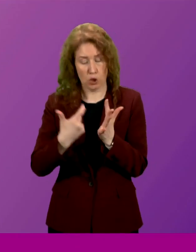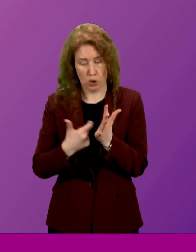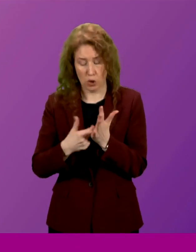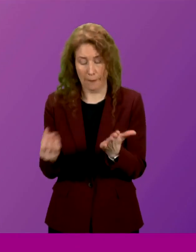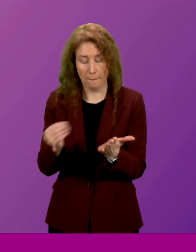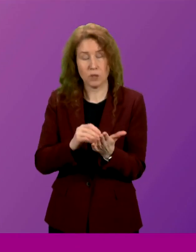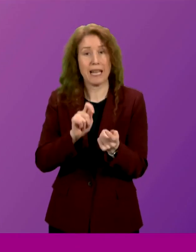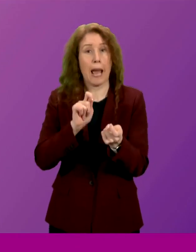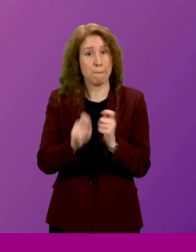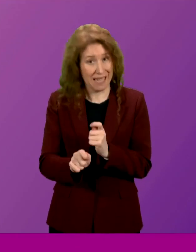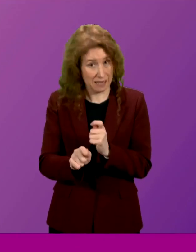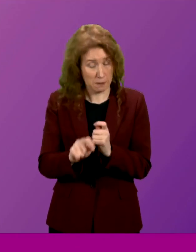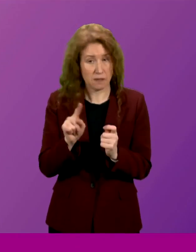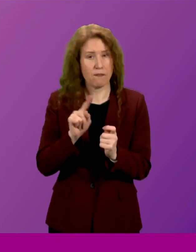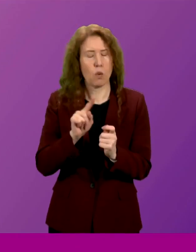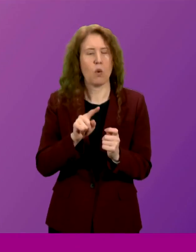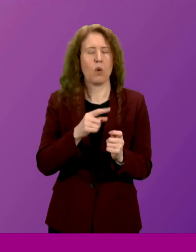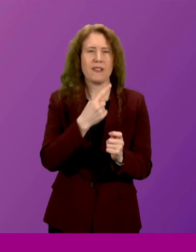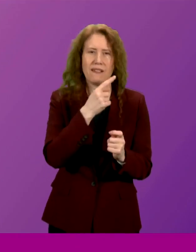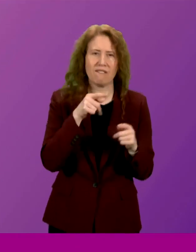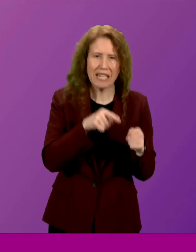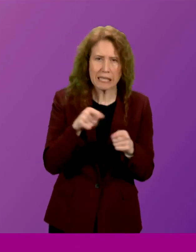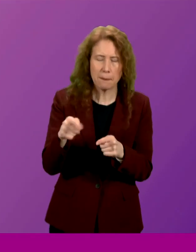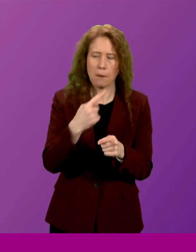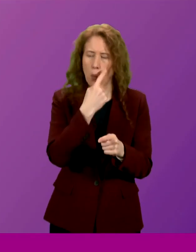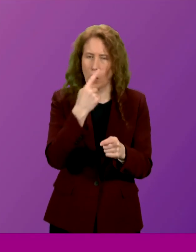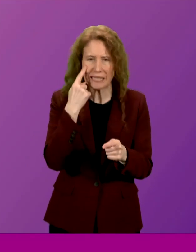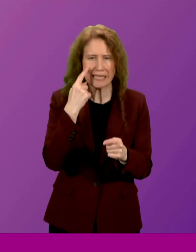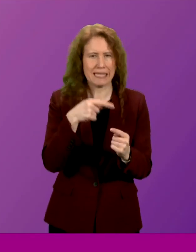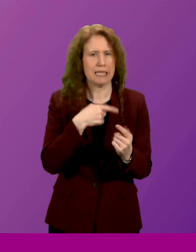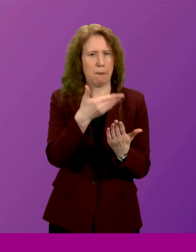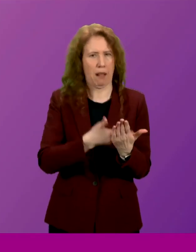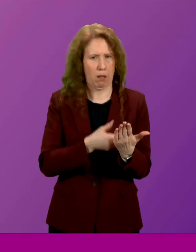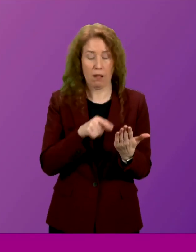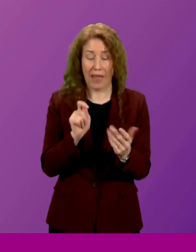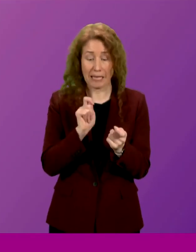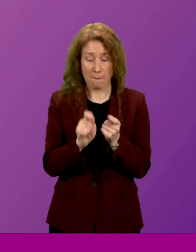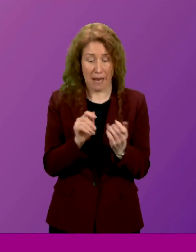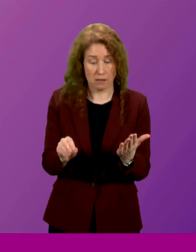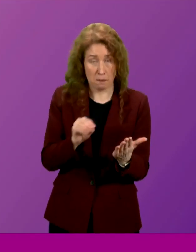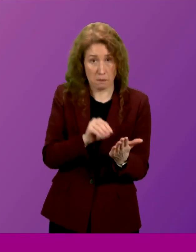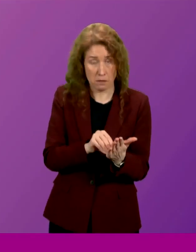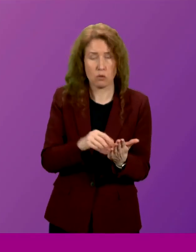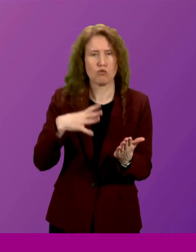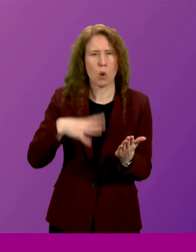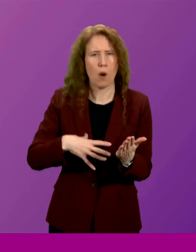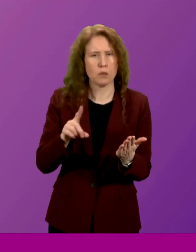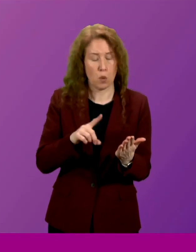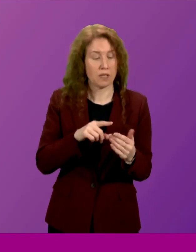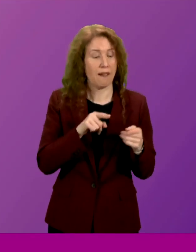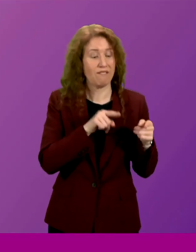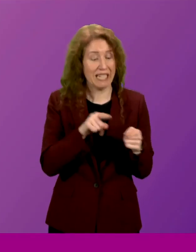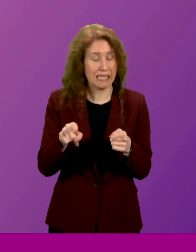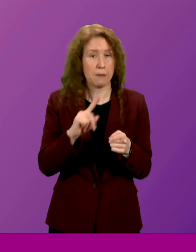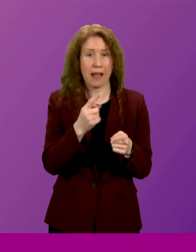course of the Victims and Witnesses and Justice Reform Scotland Bill, because all that amendment would have required was a Victims and